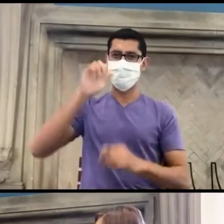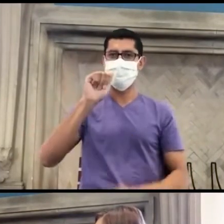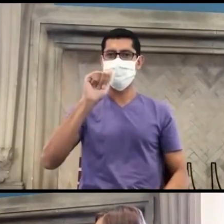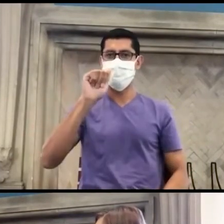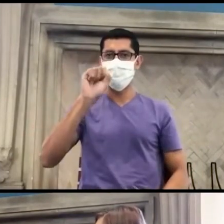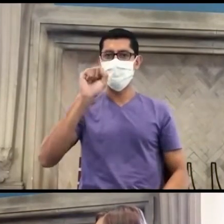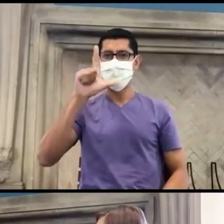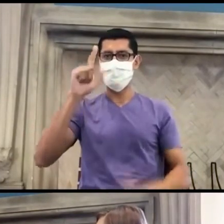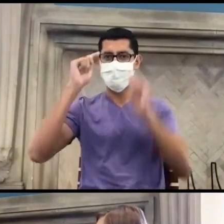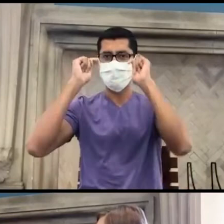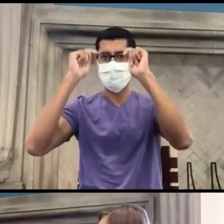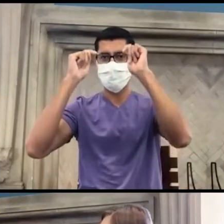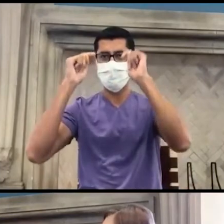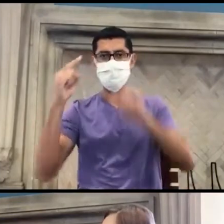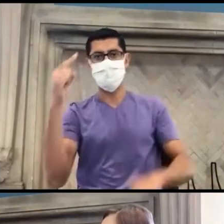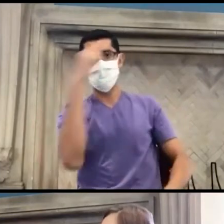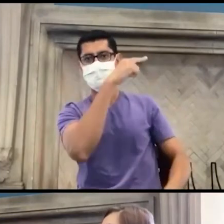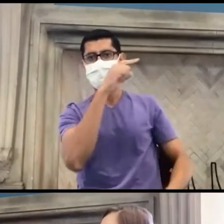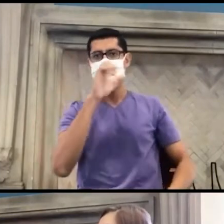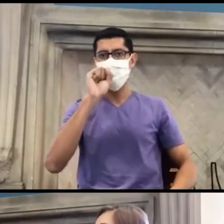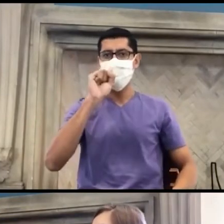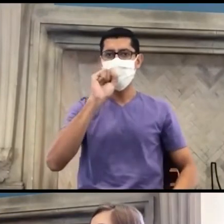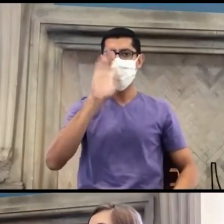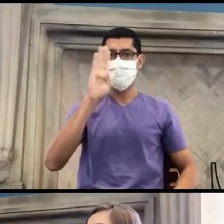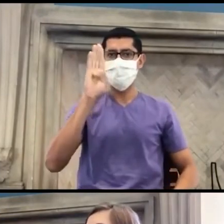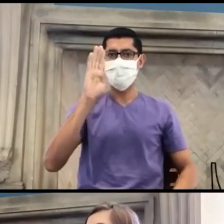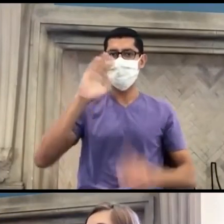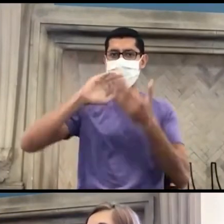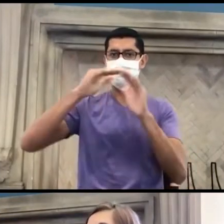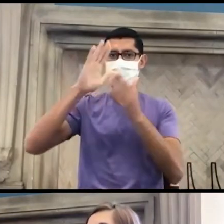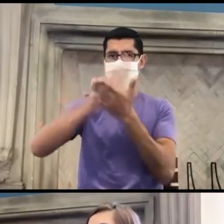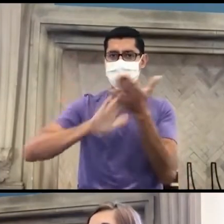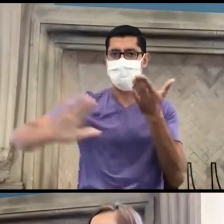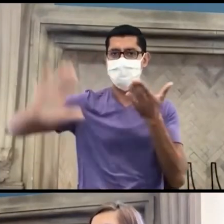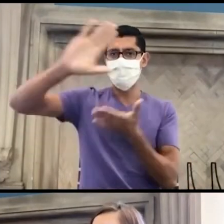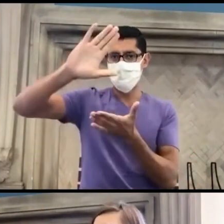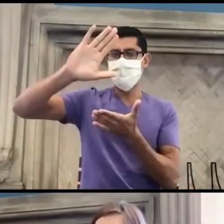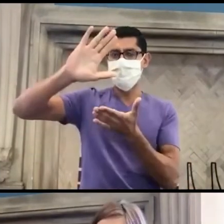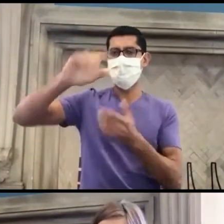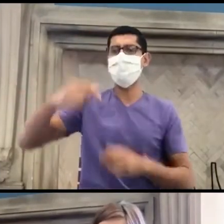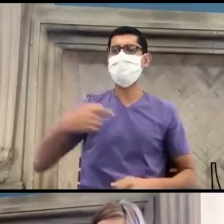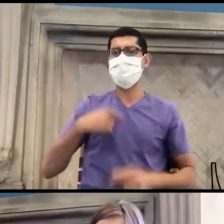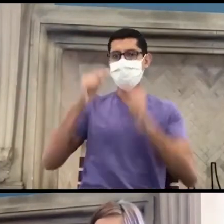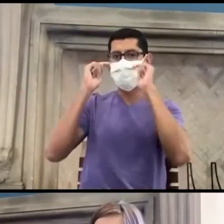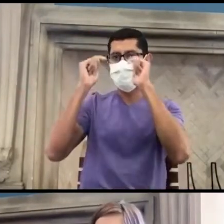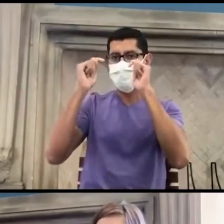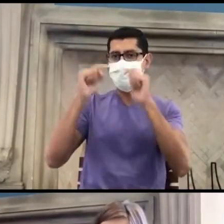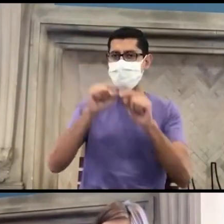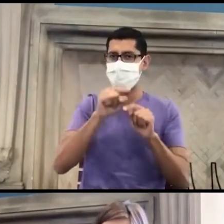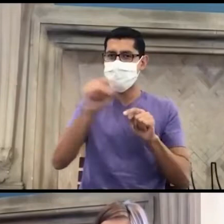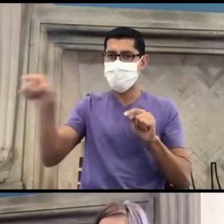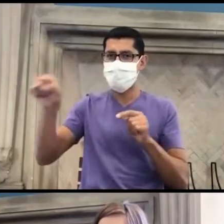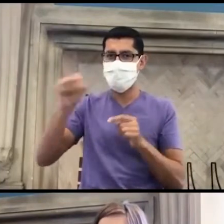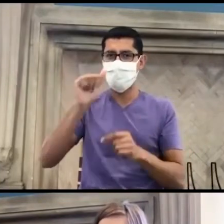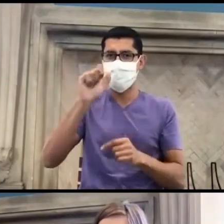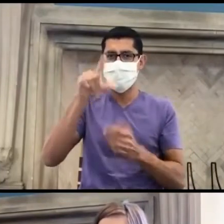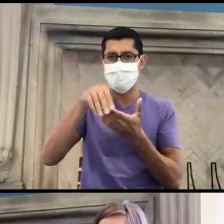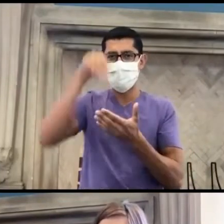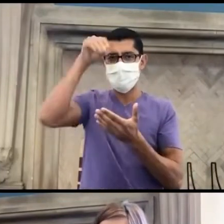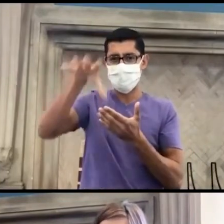Previously, I was a tutor at Santa Barbara Community College. I was a tutor there for the ASL students. And